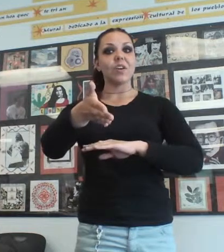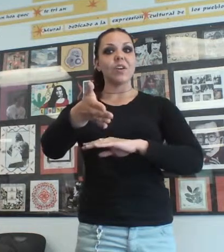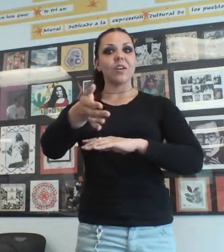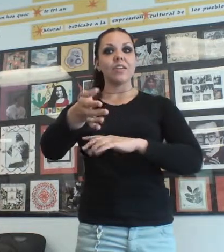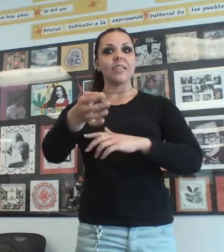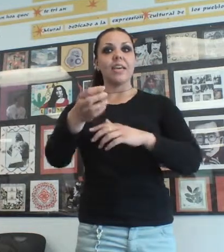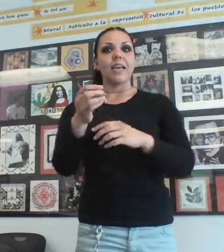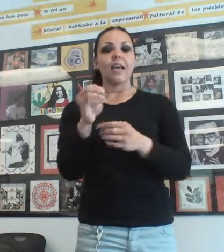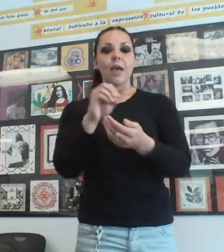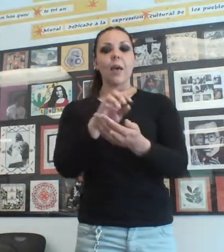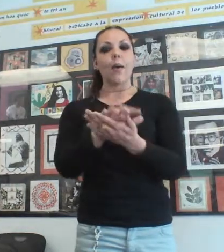it.